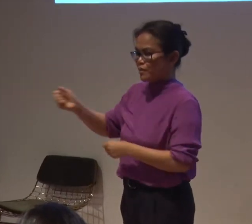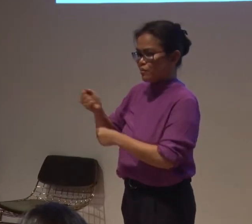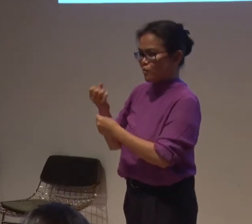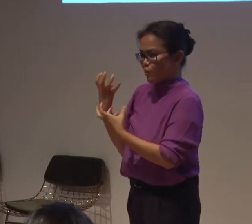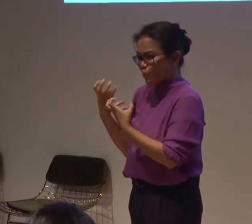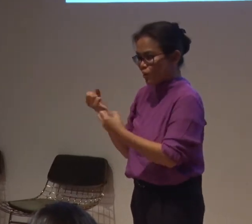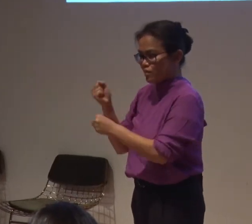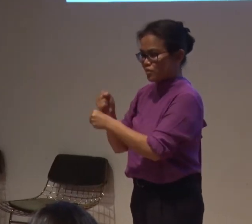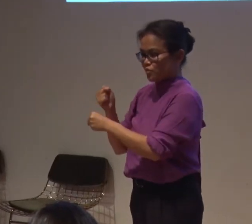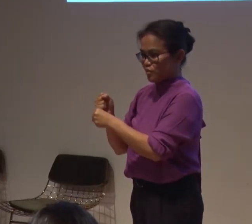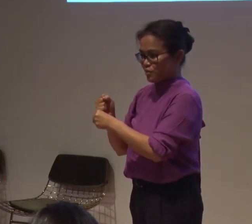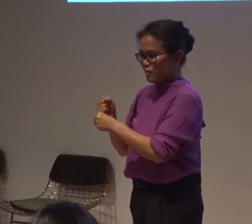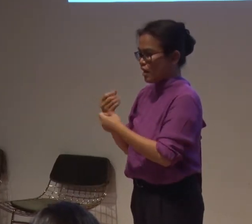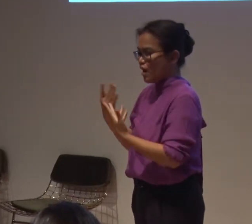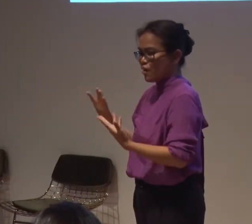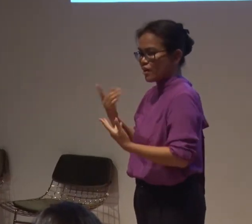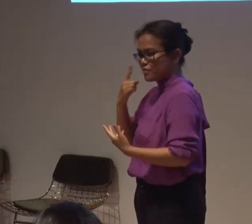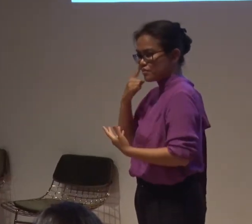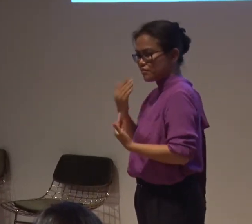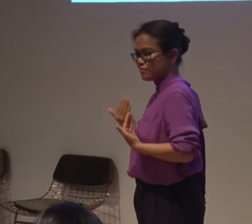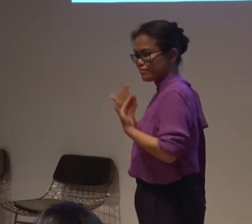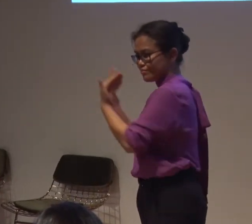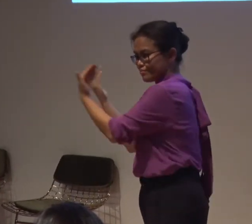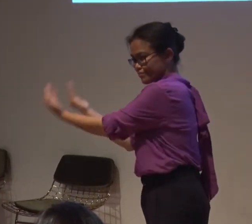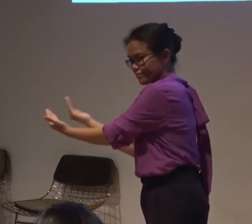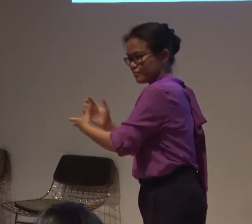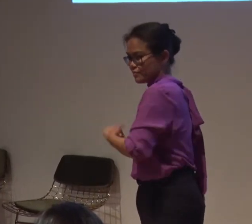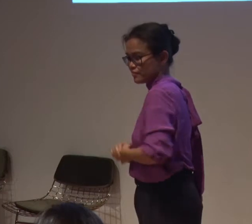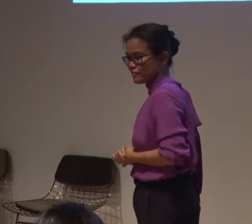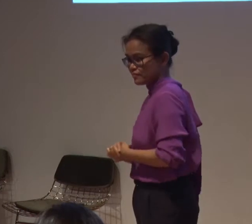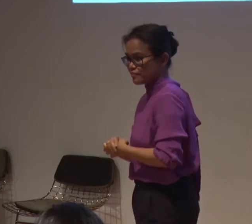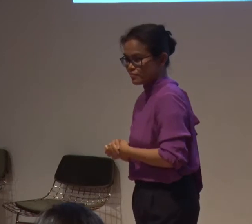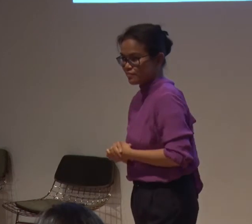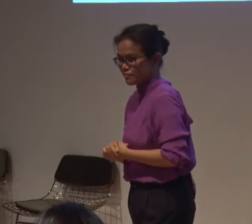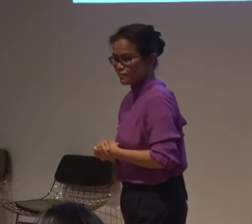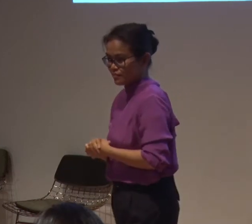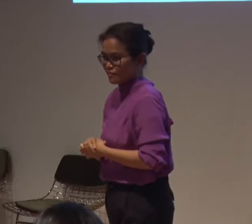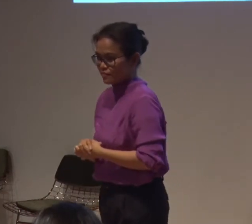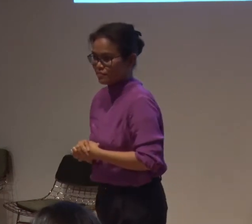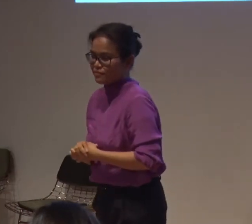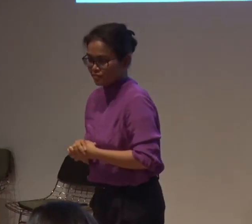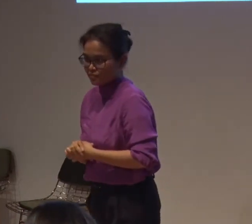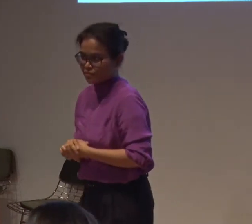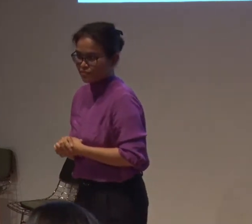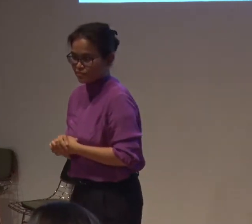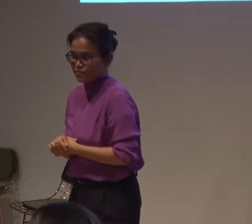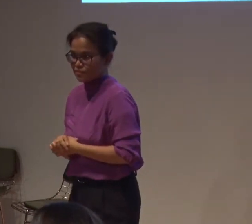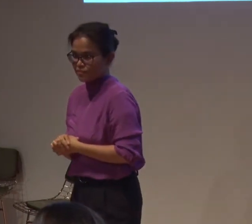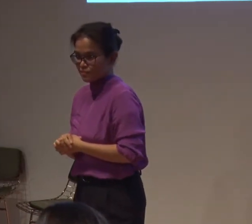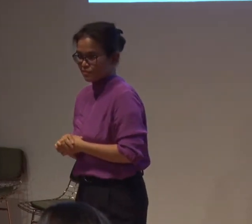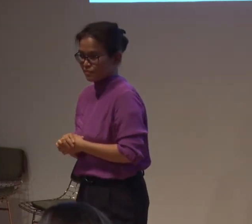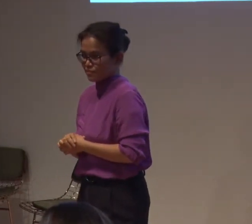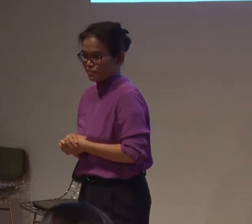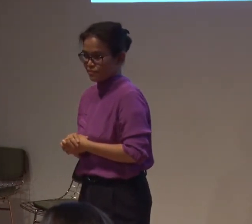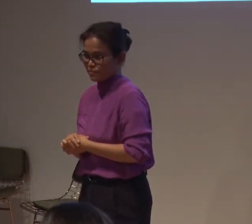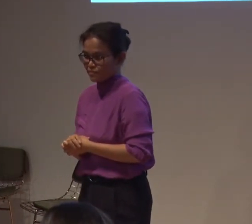talked about the people wanting to have a job and your chance or your power to